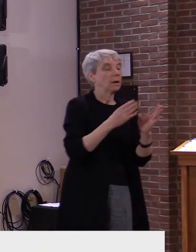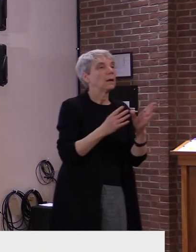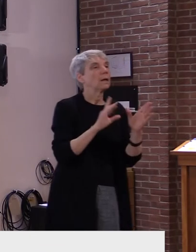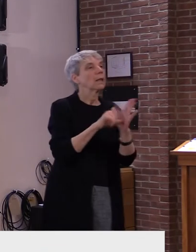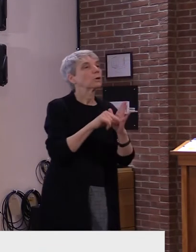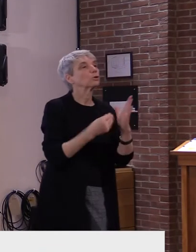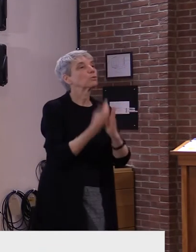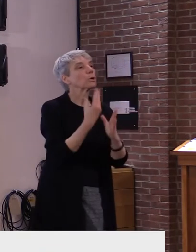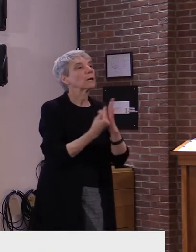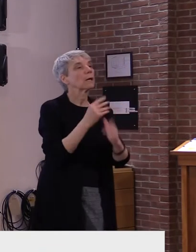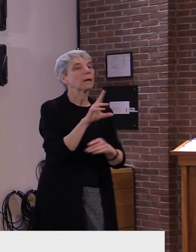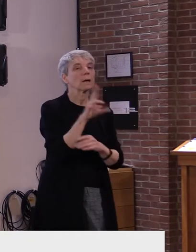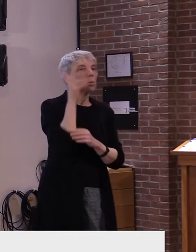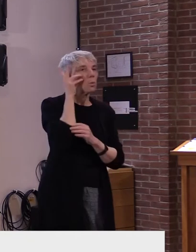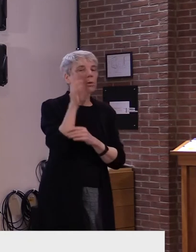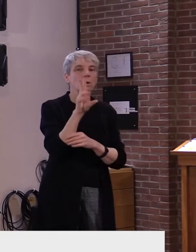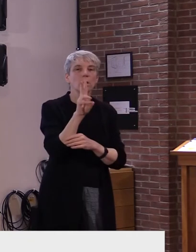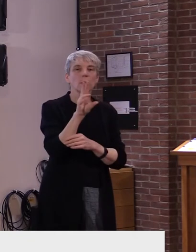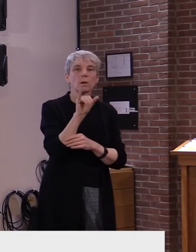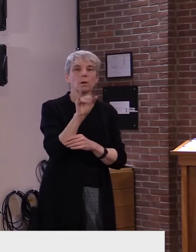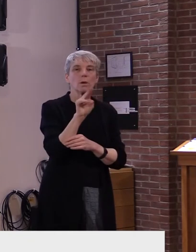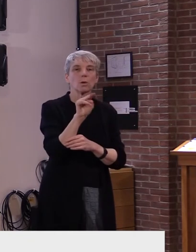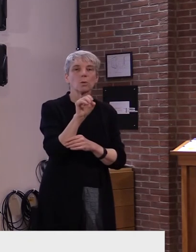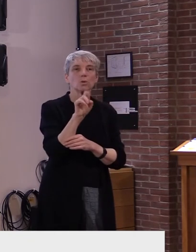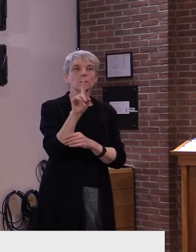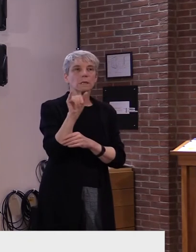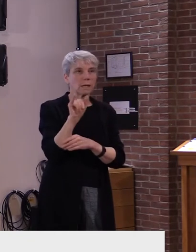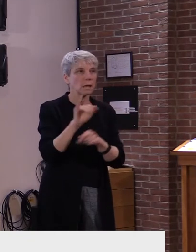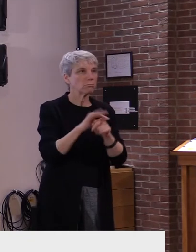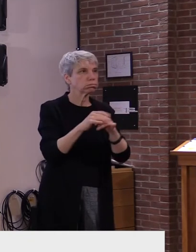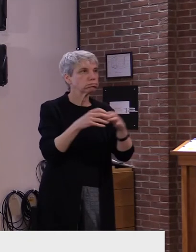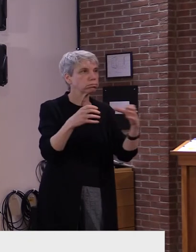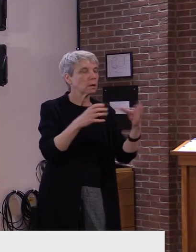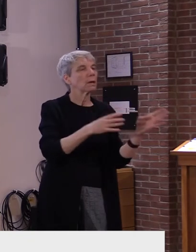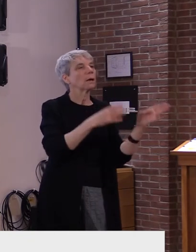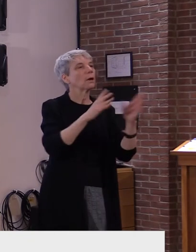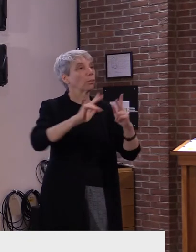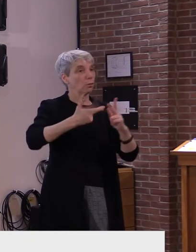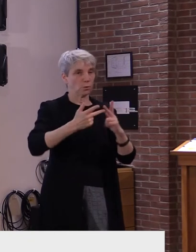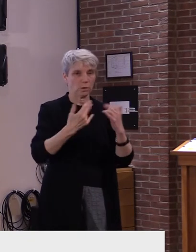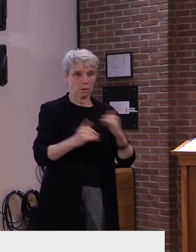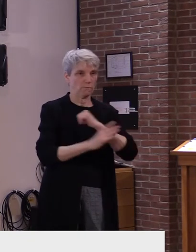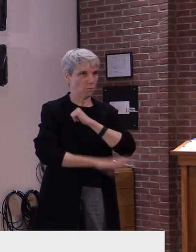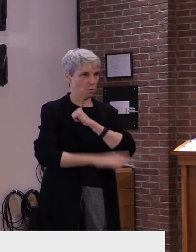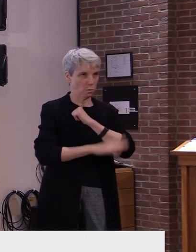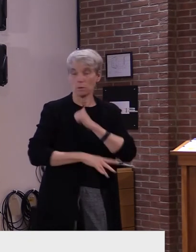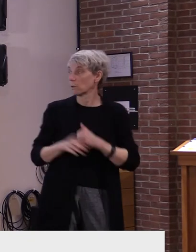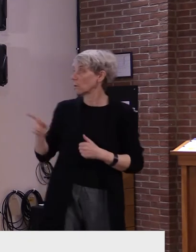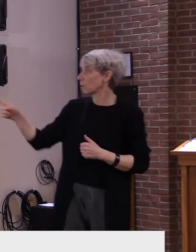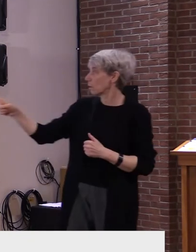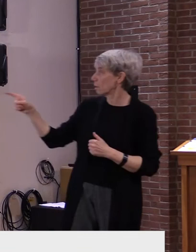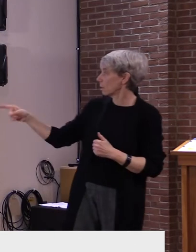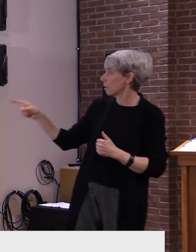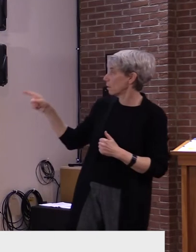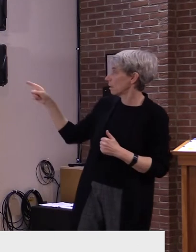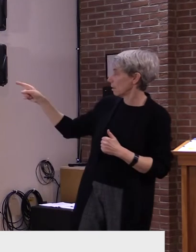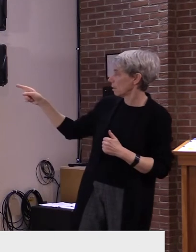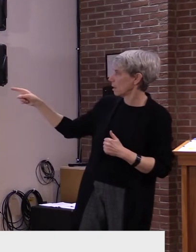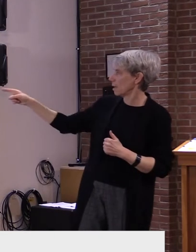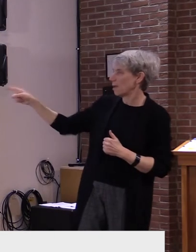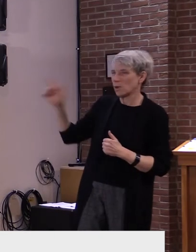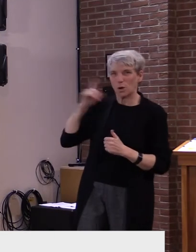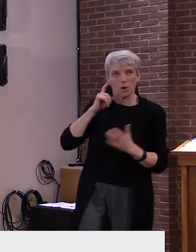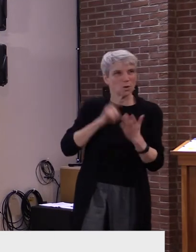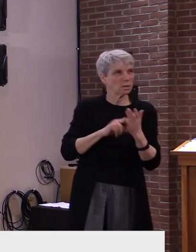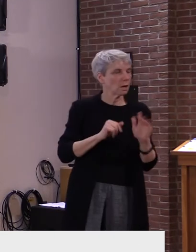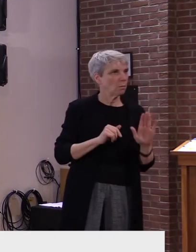this chart a few weeks in a row but you can see how we're continuing to climb up in case counts how we have more simultaneous outbreaks now than we